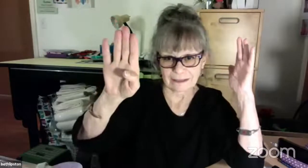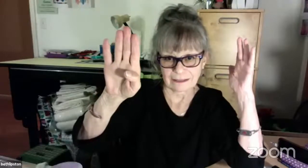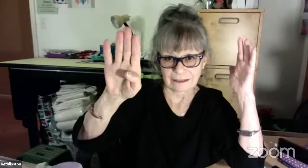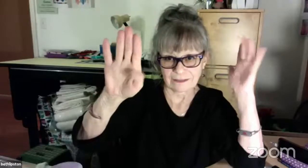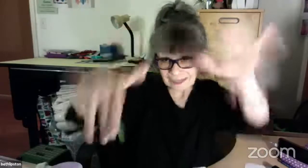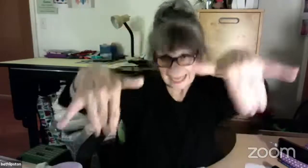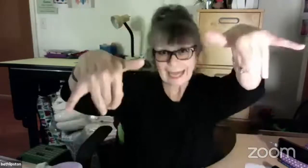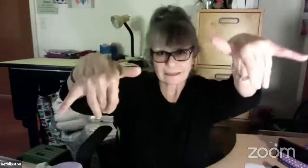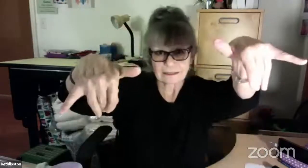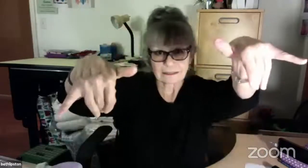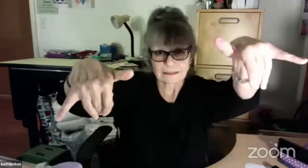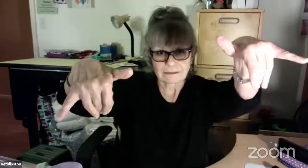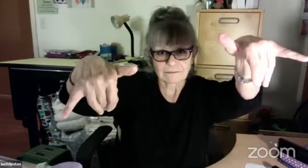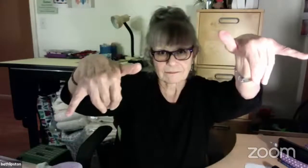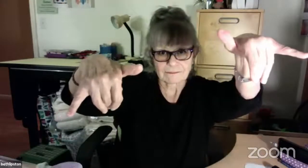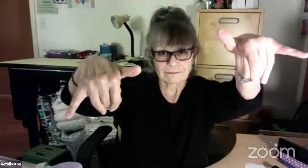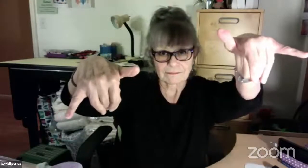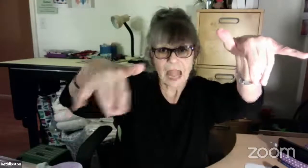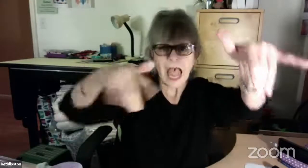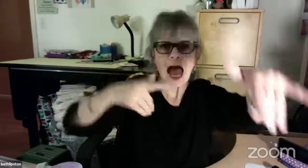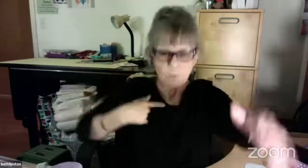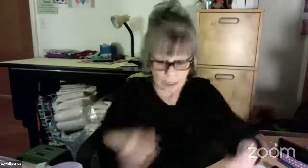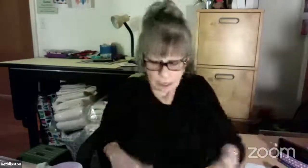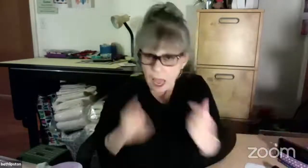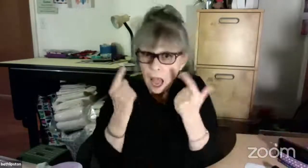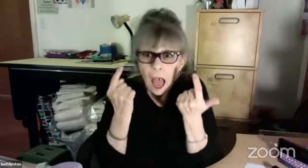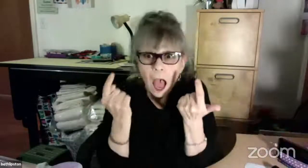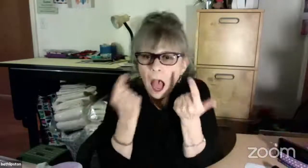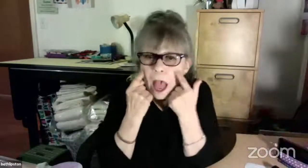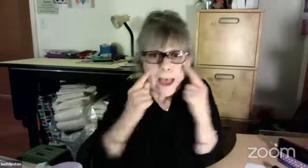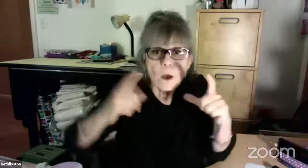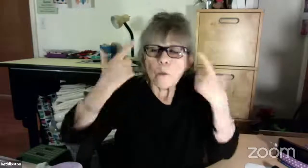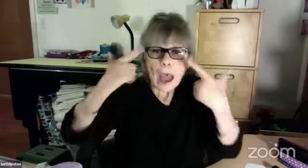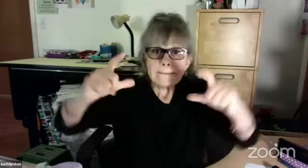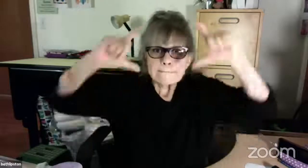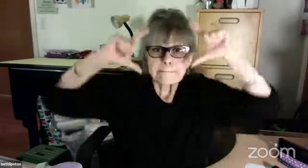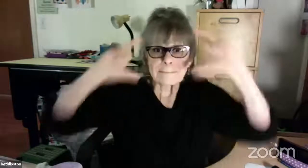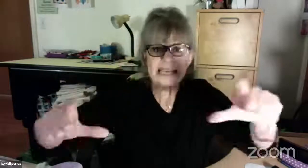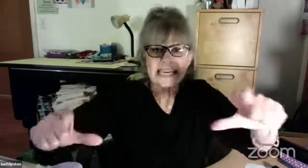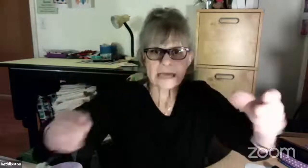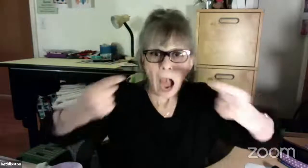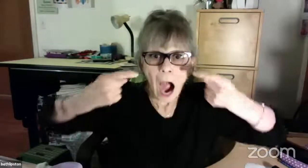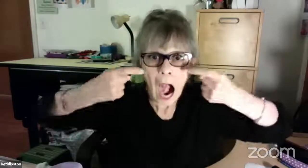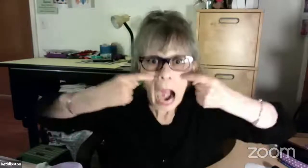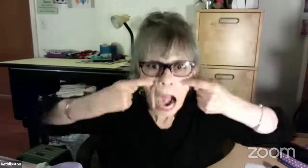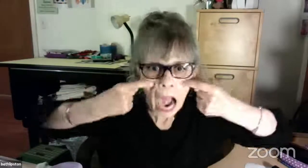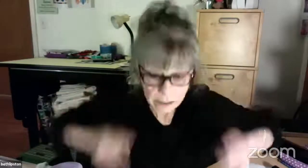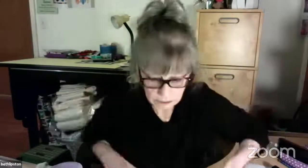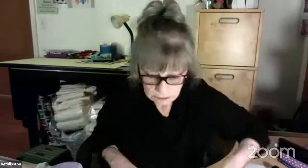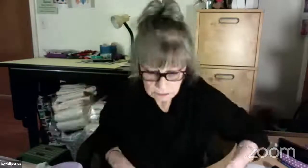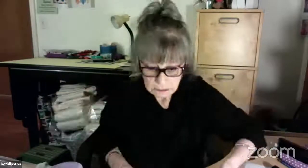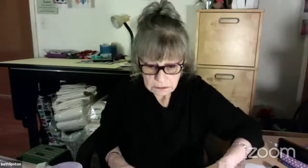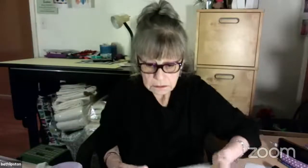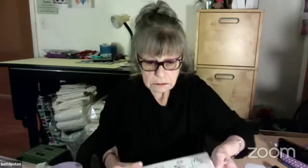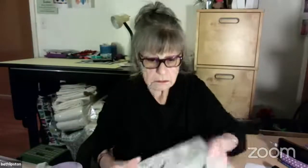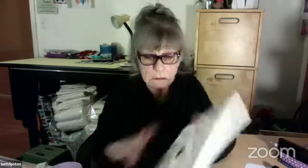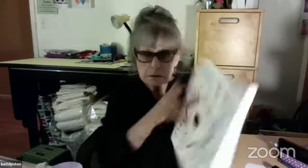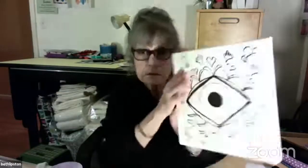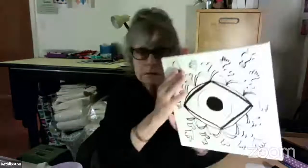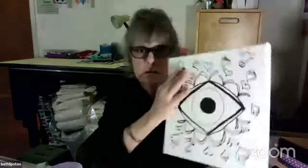the light just popped on when you understand. And so that's why I had the light bulb there. But I didn't want to do, and I have a big